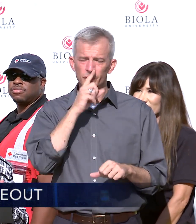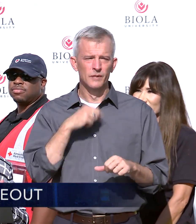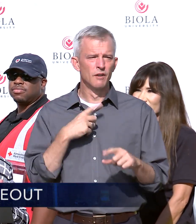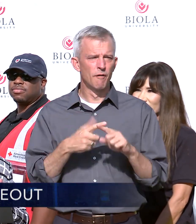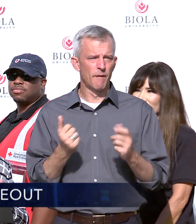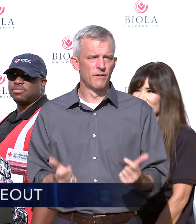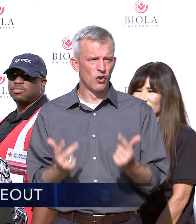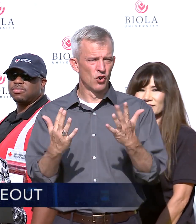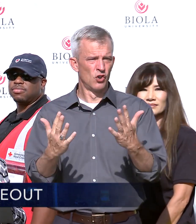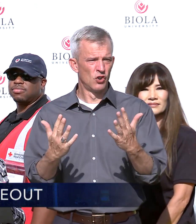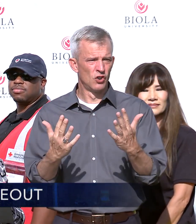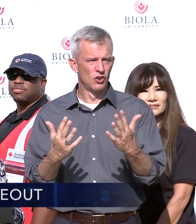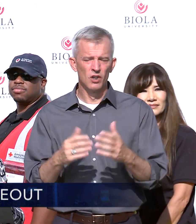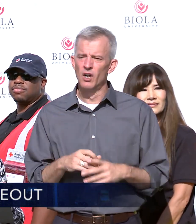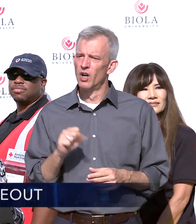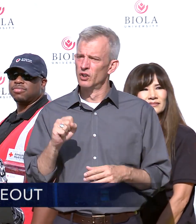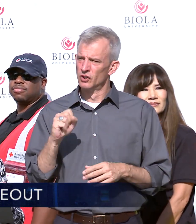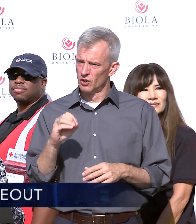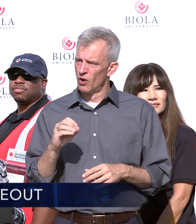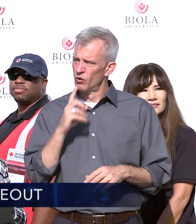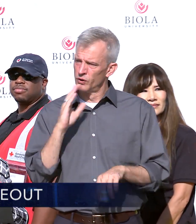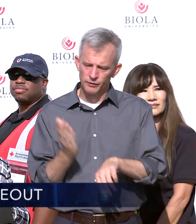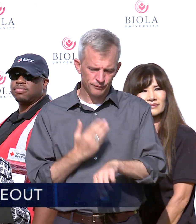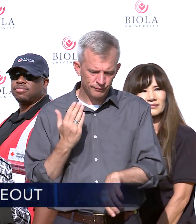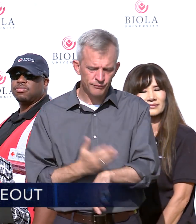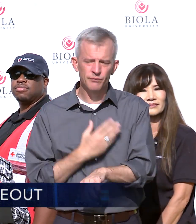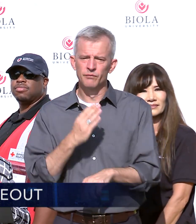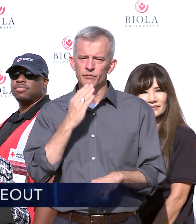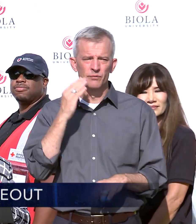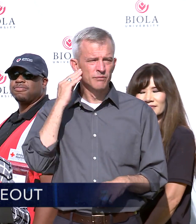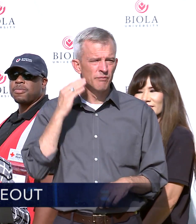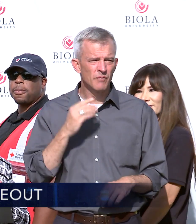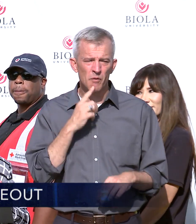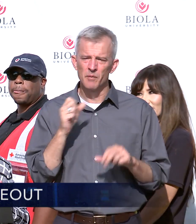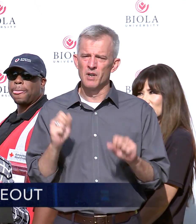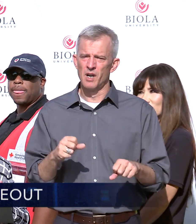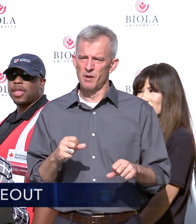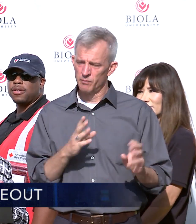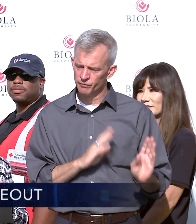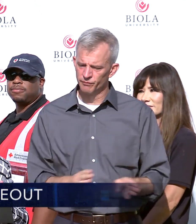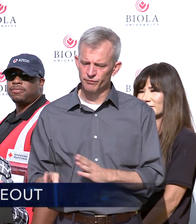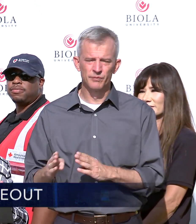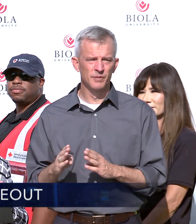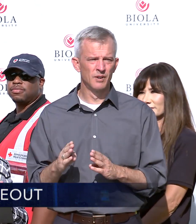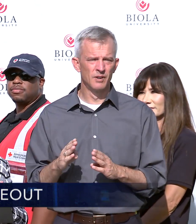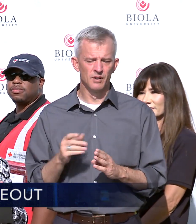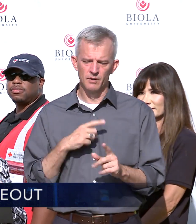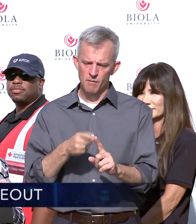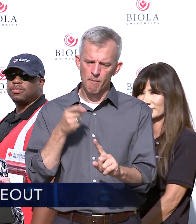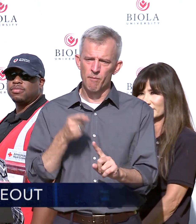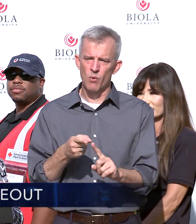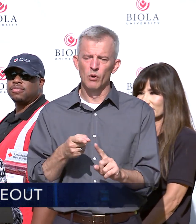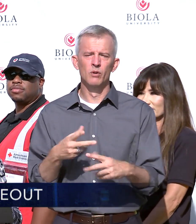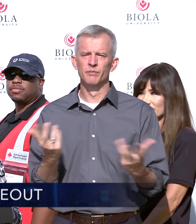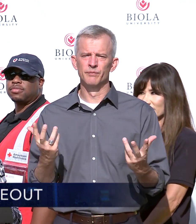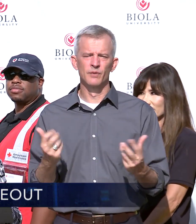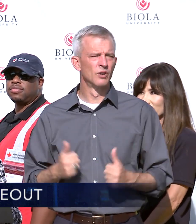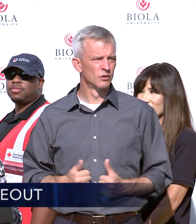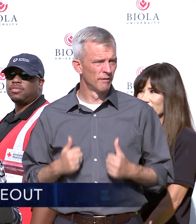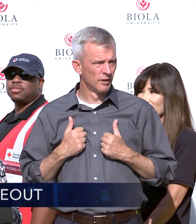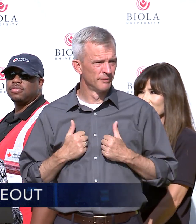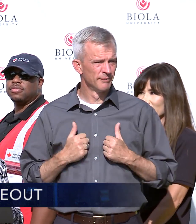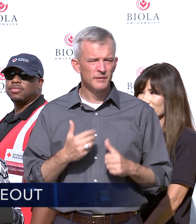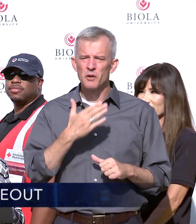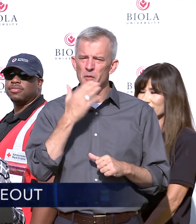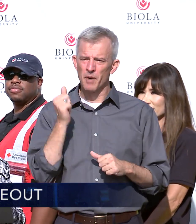buildings. And so by retrofitting homes, by being able to be prepared, it's all about survivability. The better you are